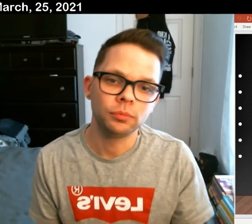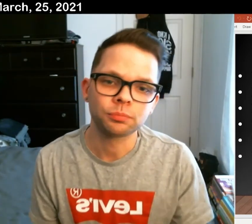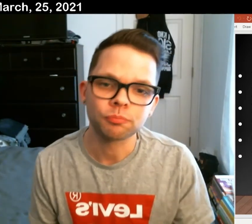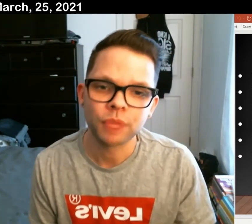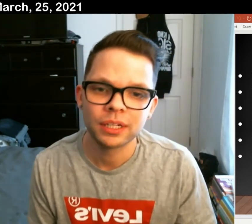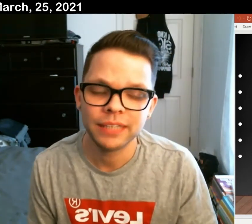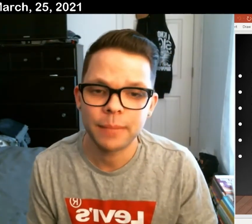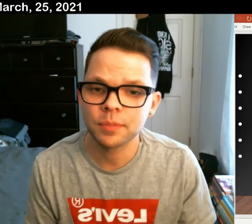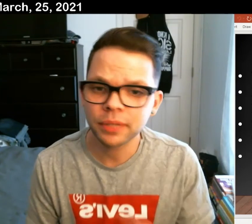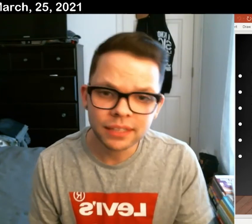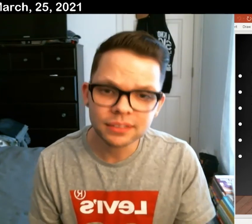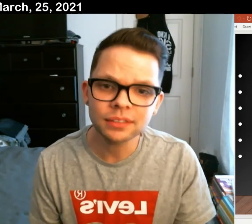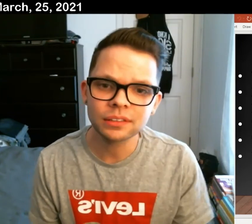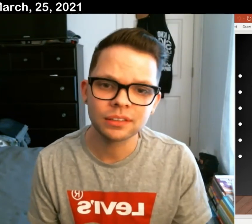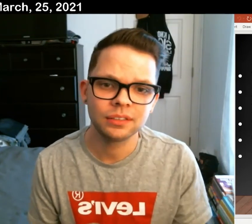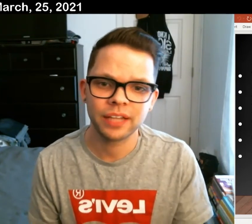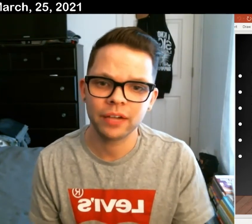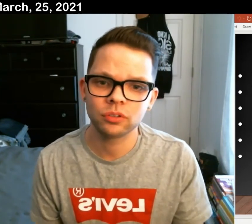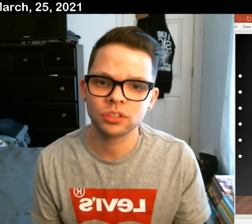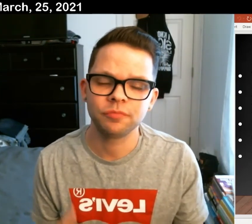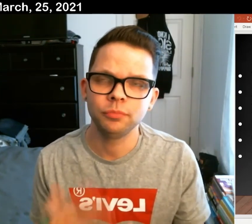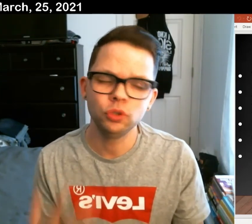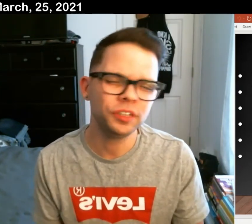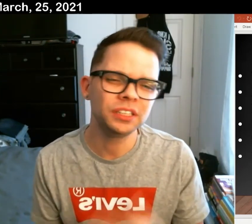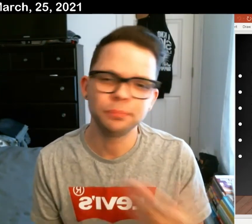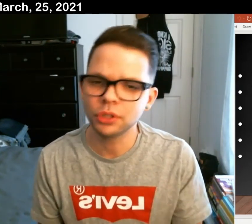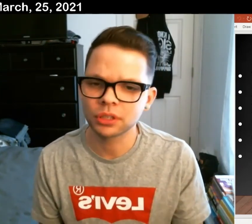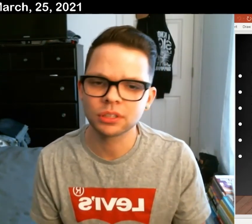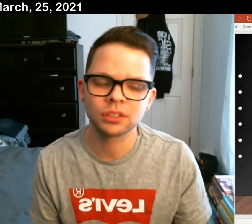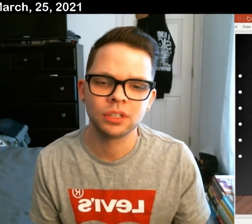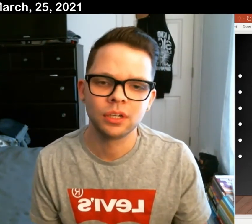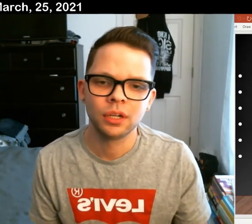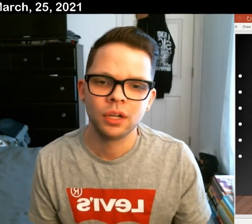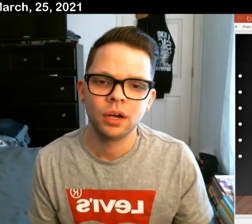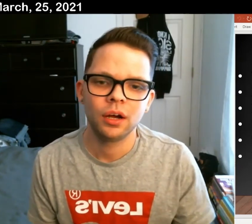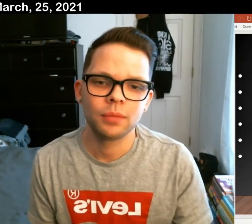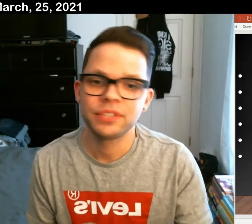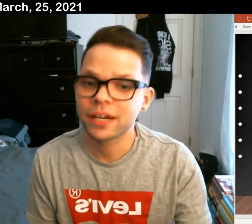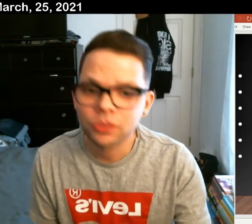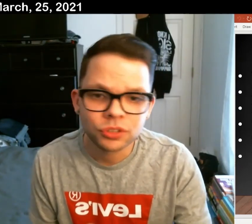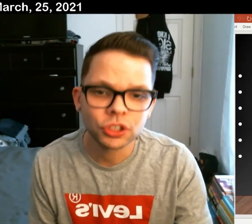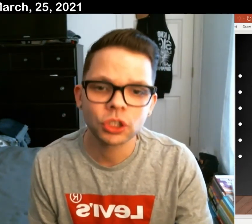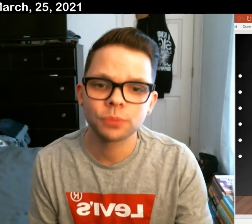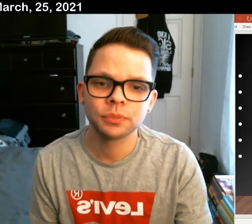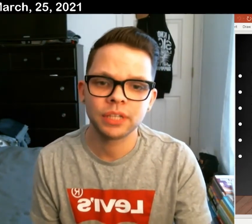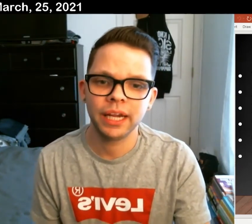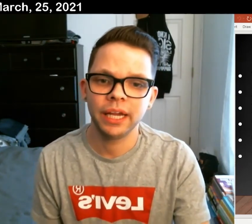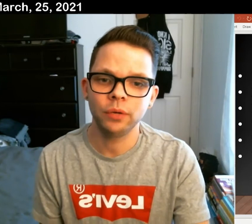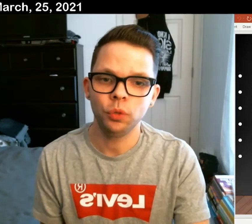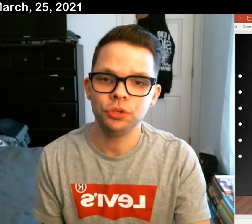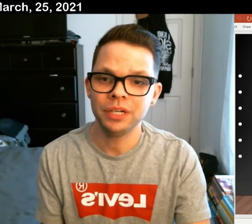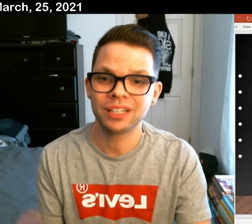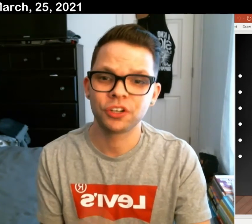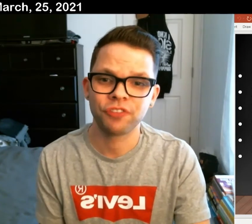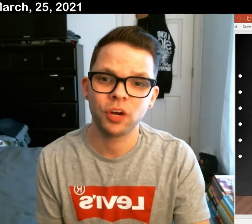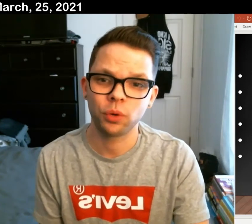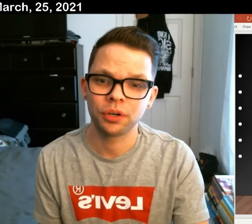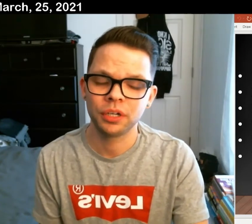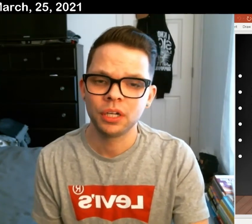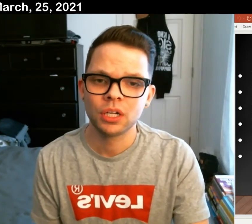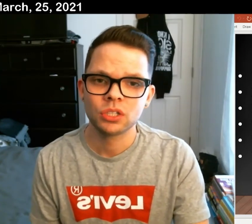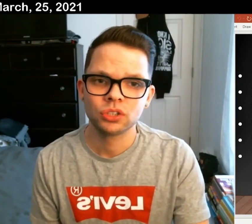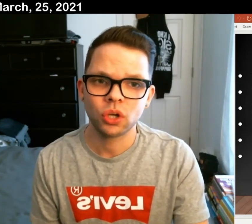people. Names of places, titles of movies, books, technical terms, and when you need to clarify a